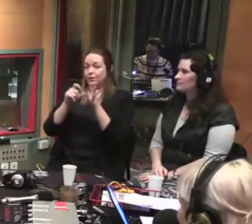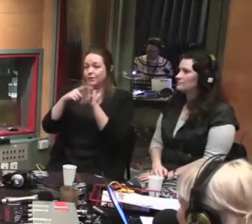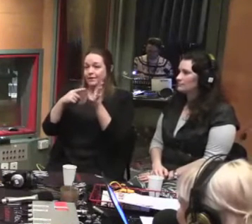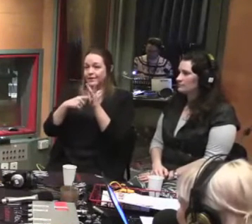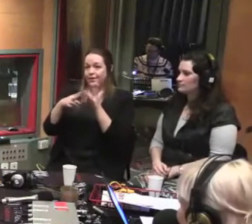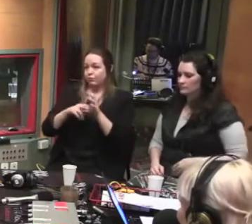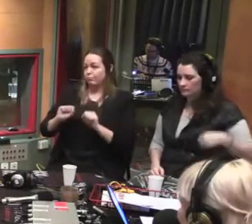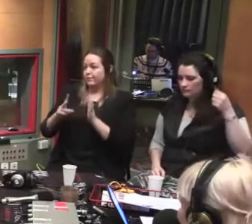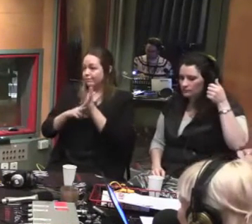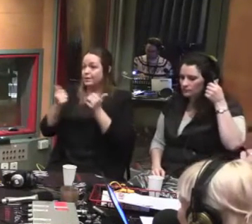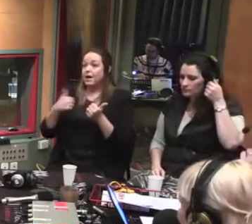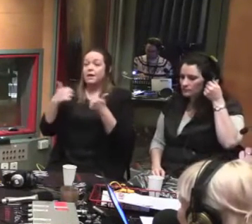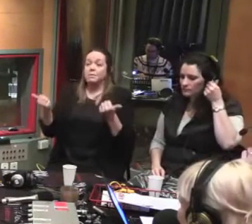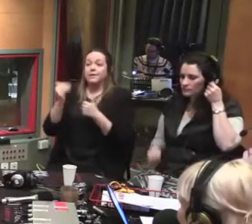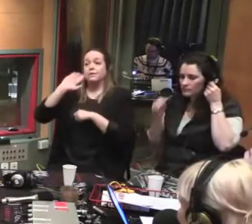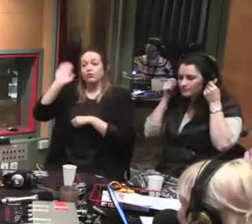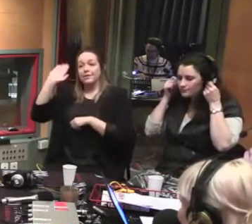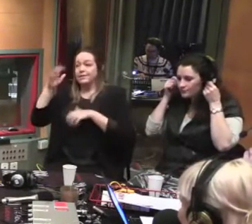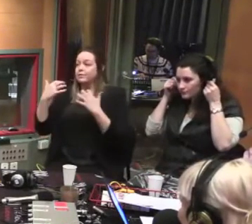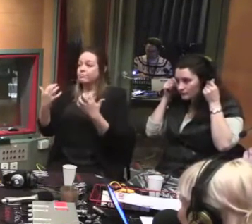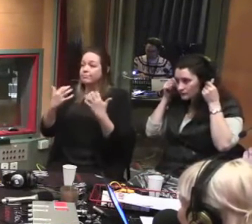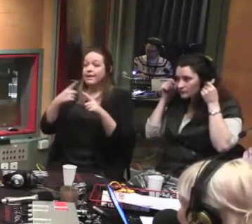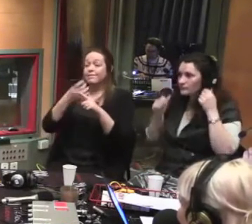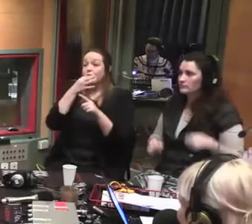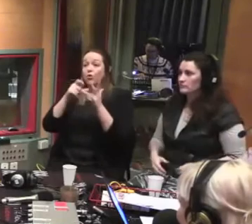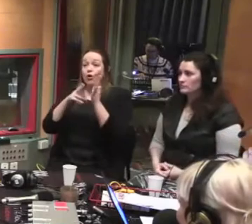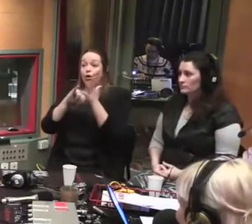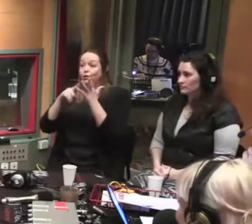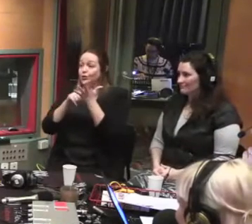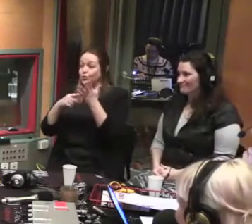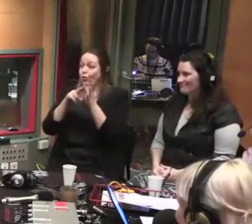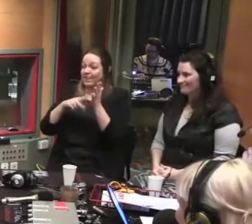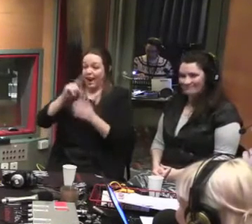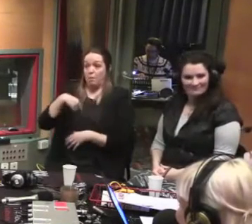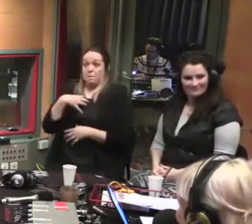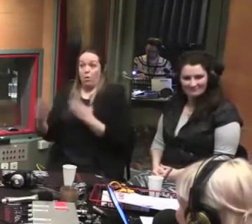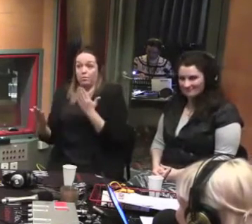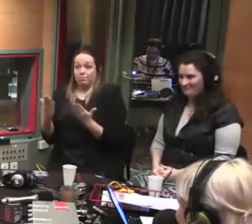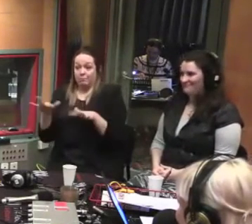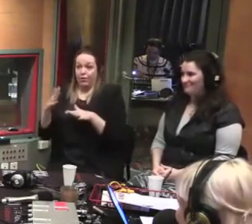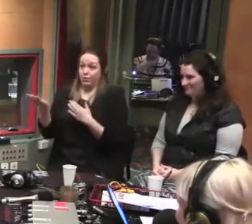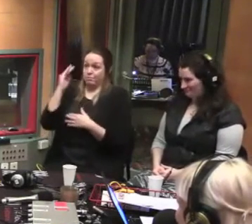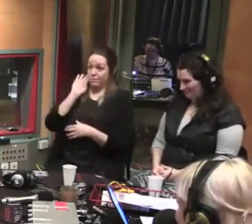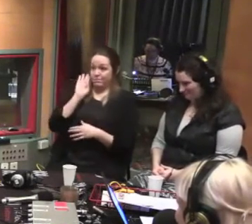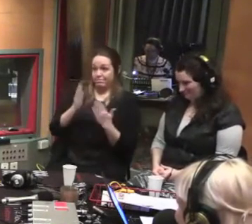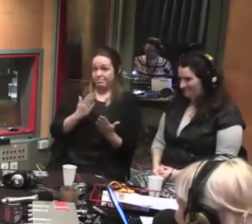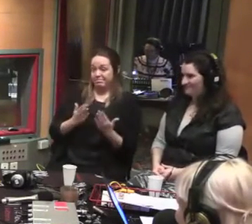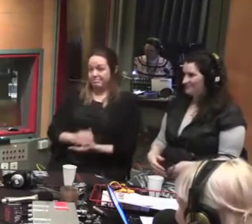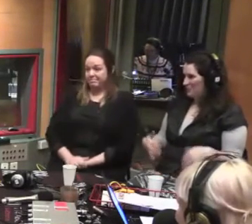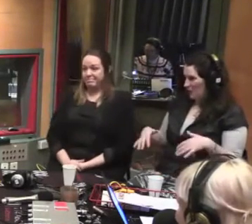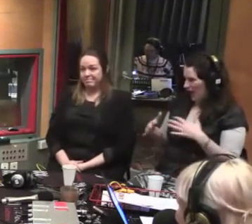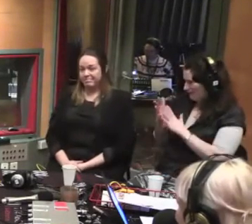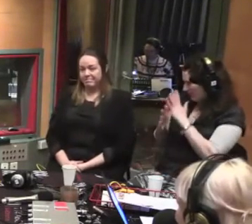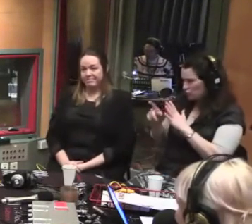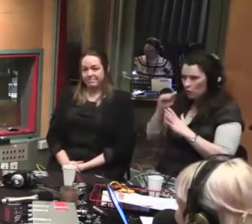doing a whole lot of public presentations and a few consultancies. I'm almost as busy as I was at the commission. Are you going to be one of those retired people who says, I don't know how